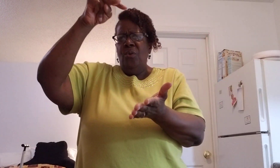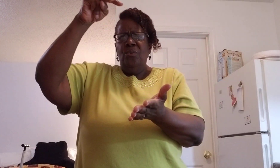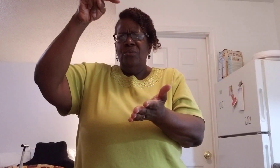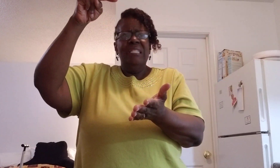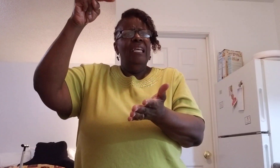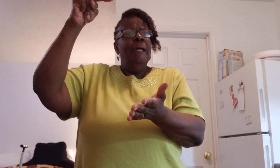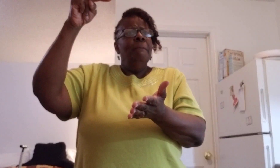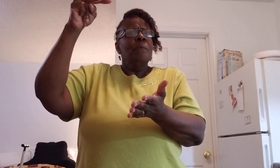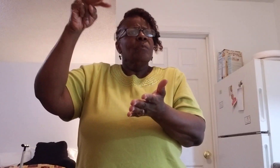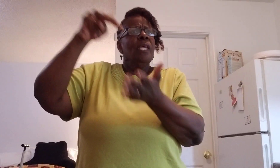rose.